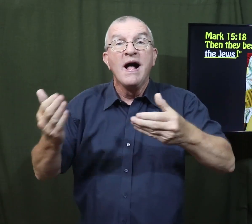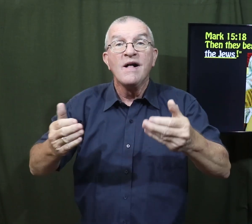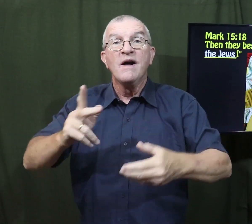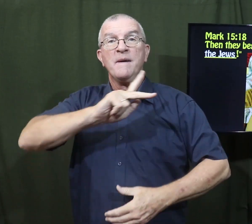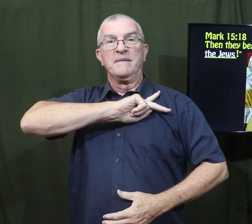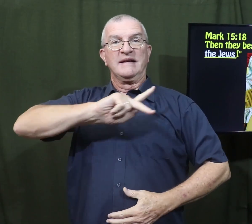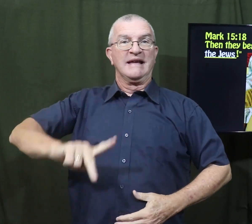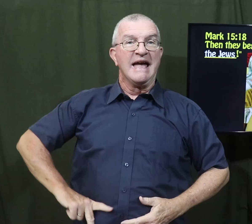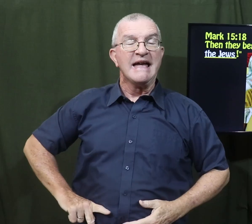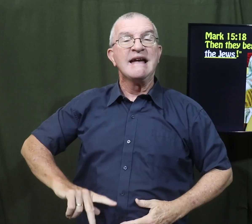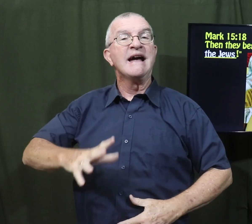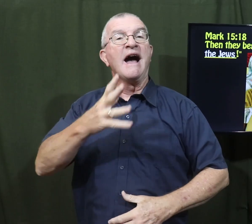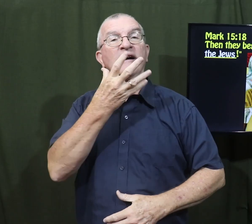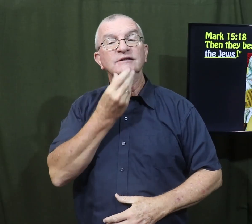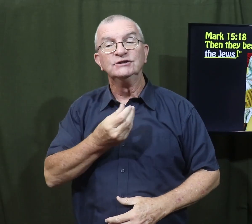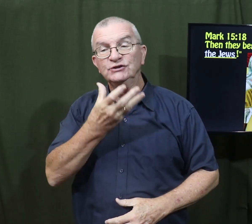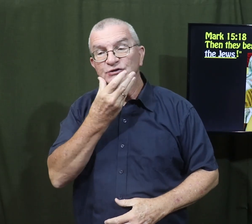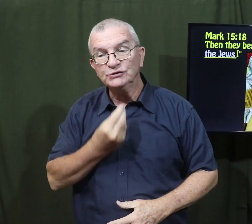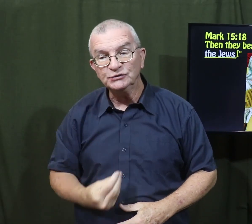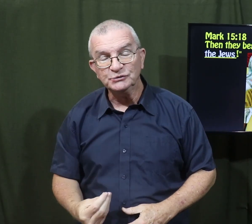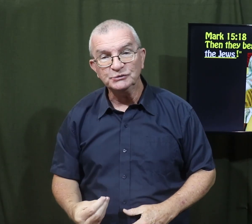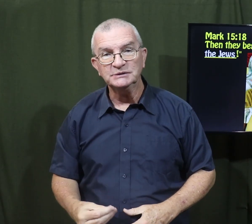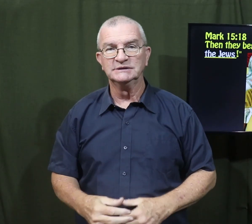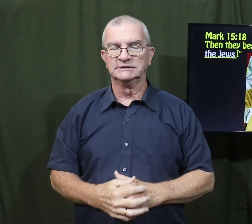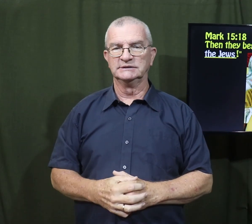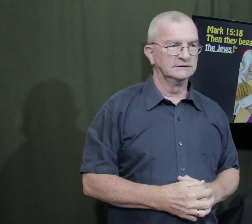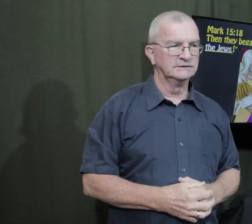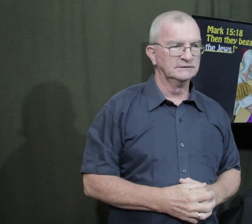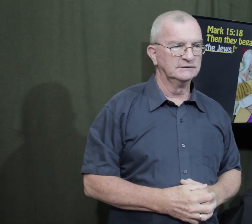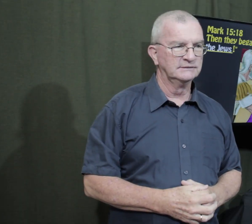"Welcome, King of the Jews!"